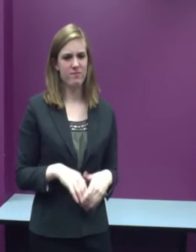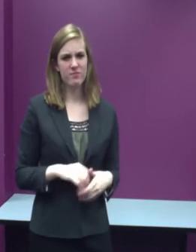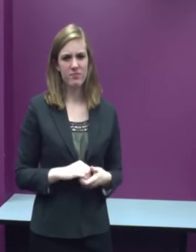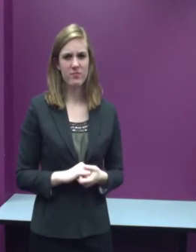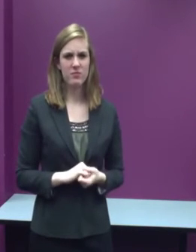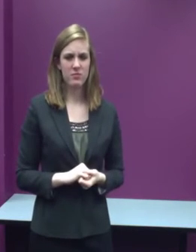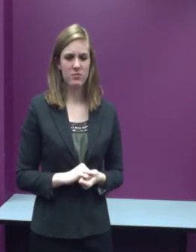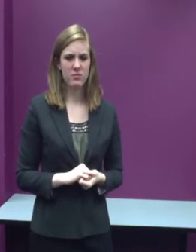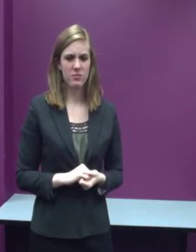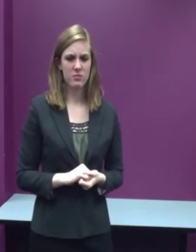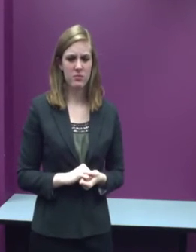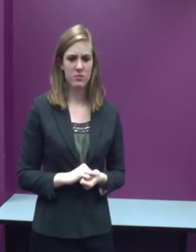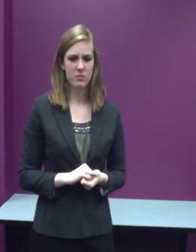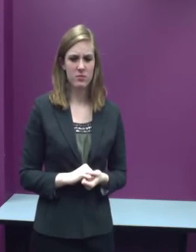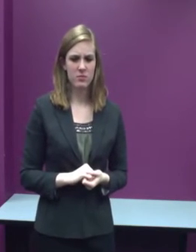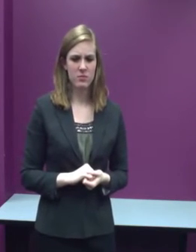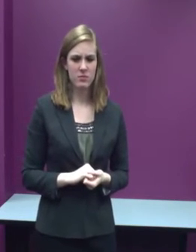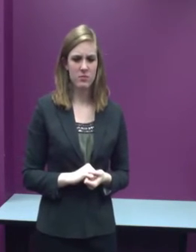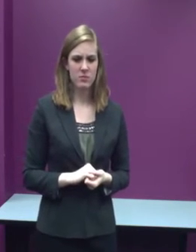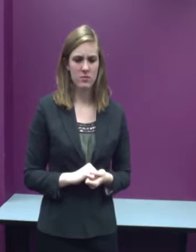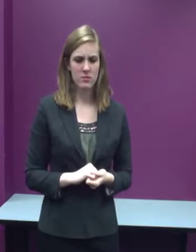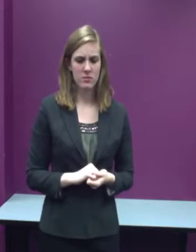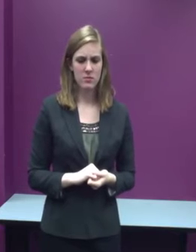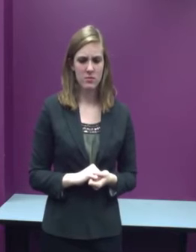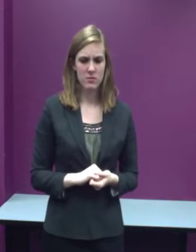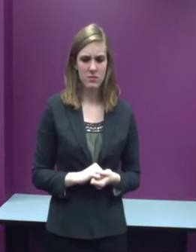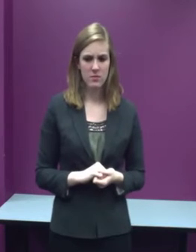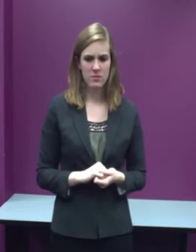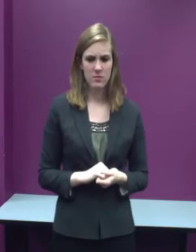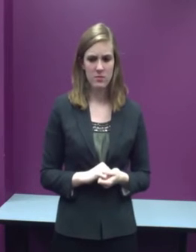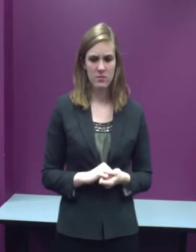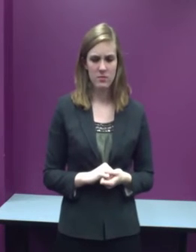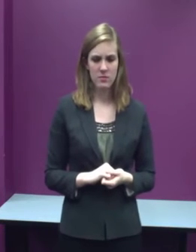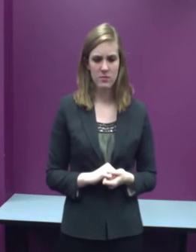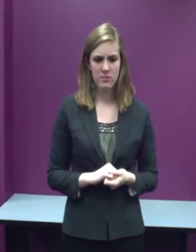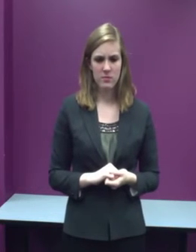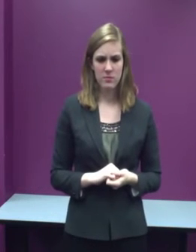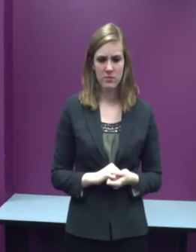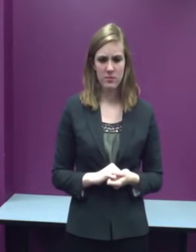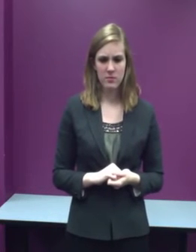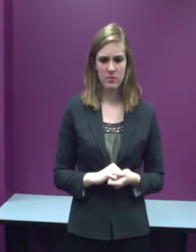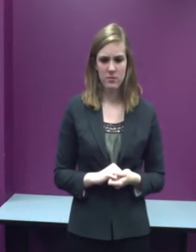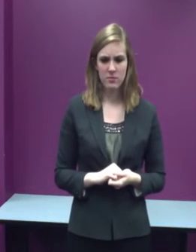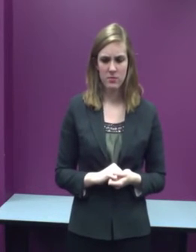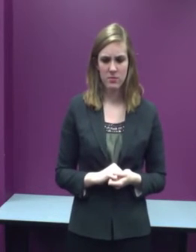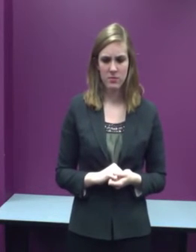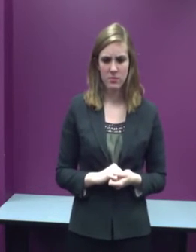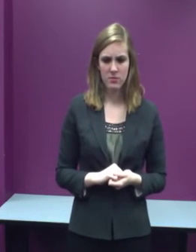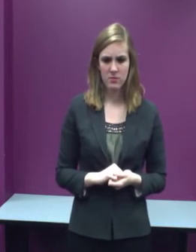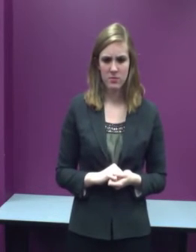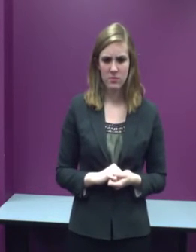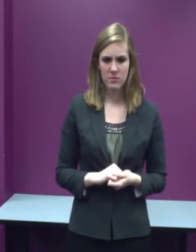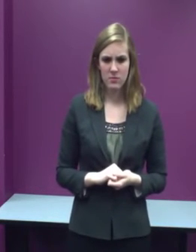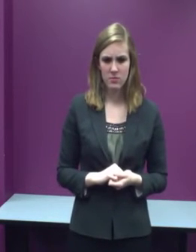At every halt, these poor fellows tumble down and are asleep in an instant. Some are limping from the soreness of their